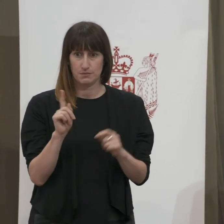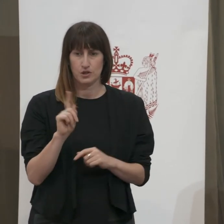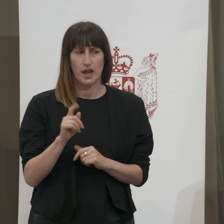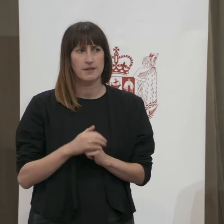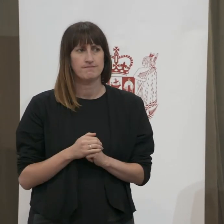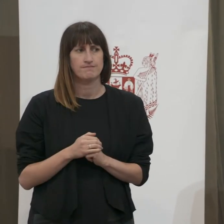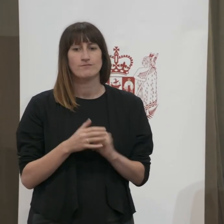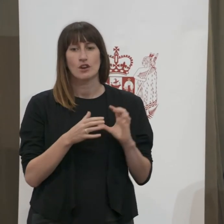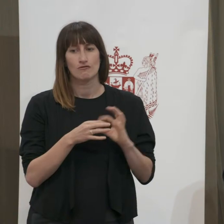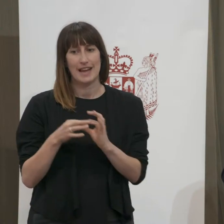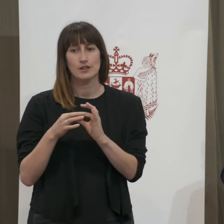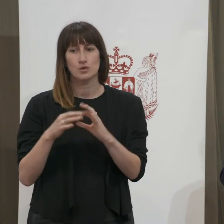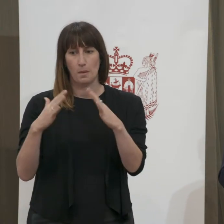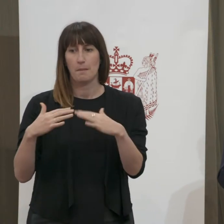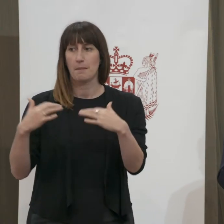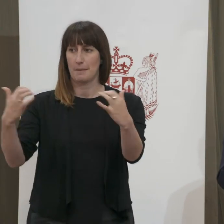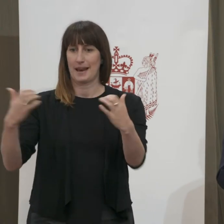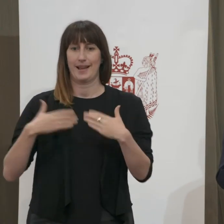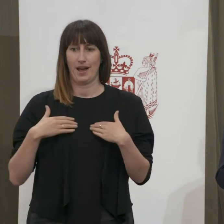to public health.